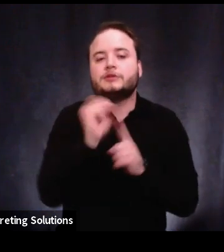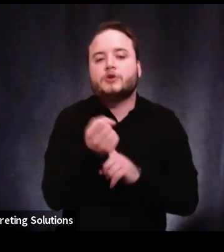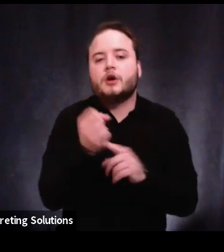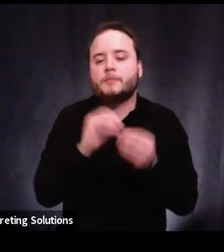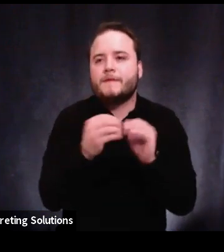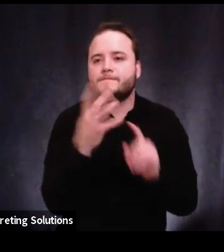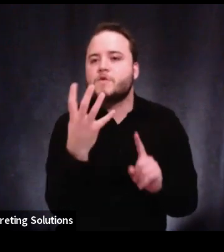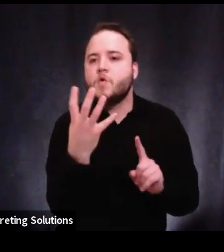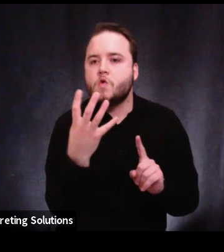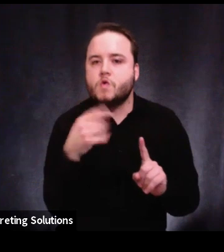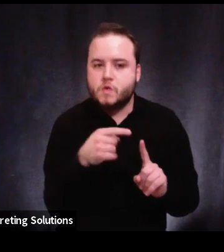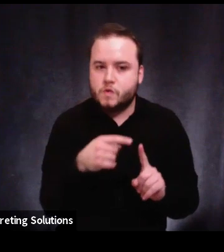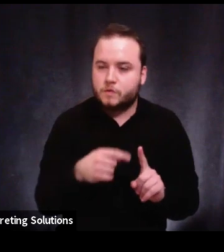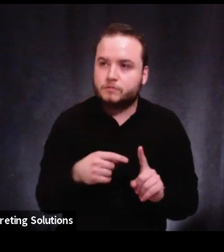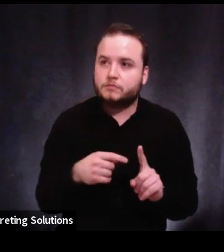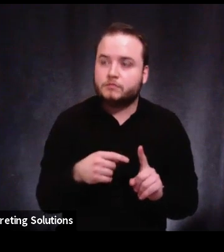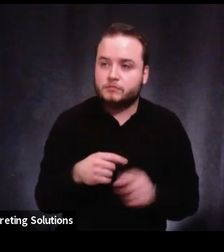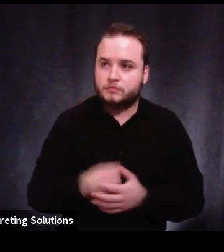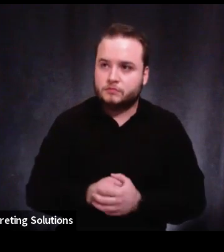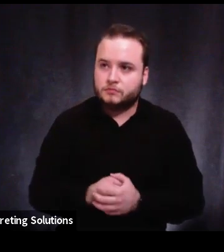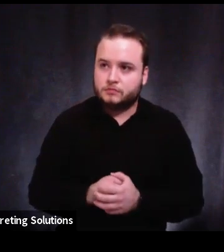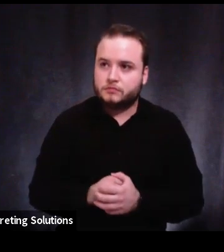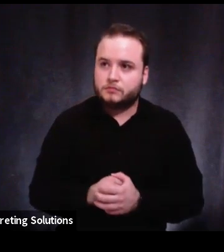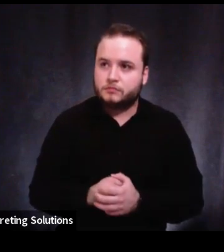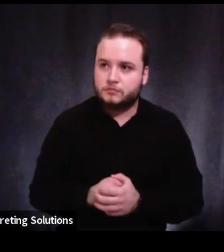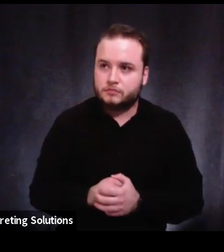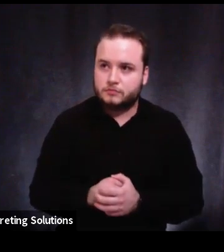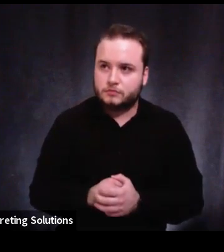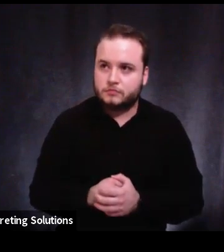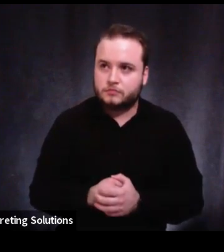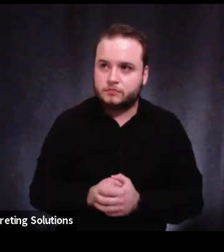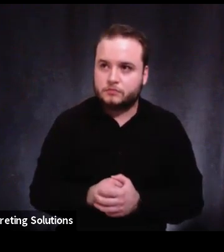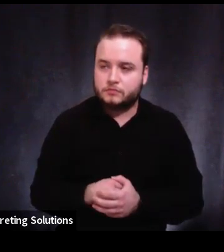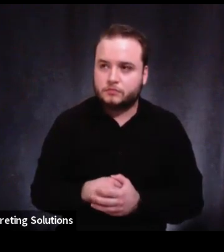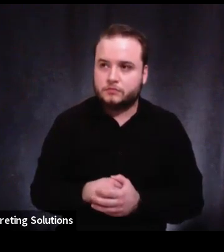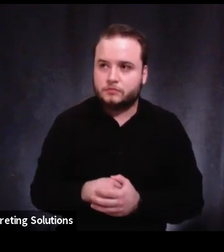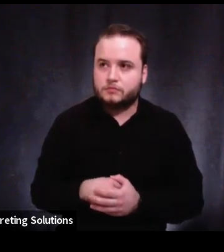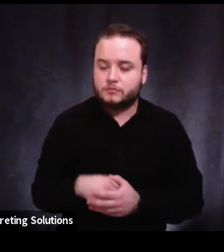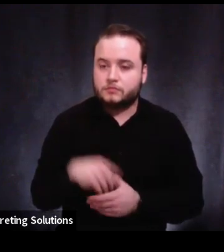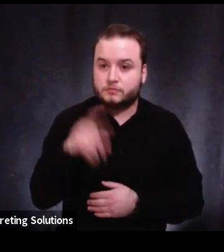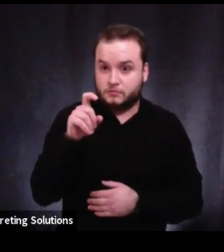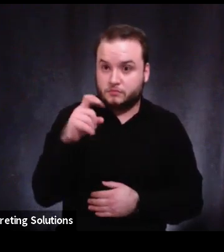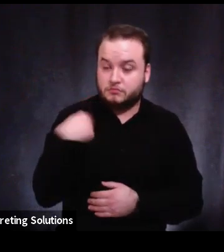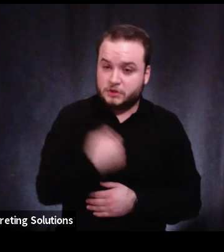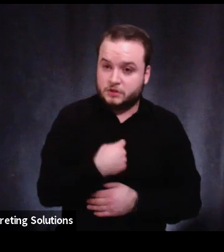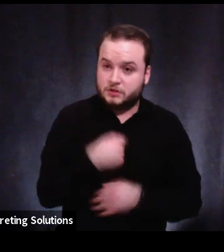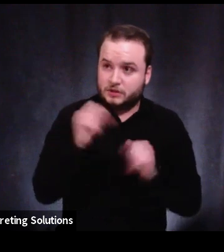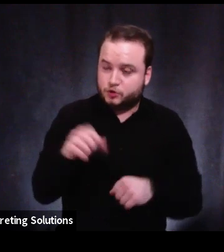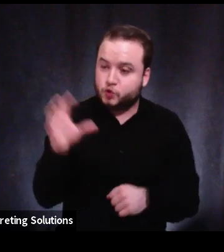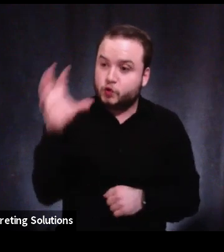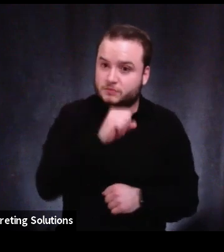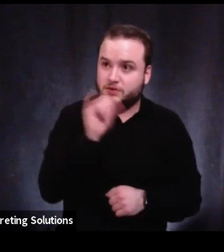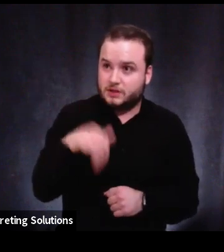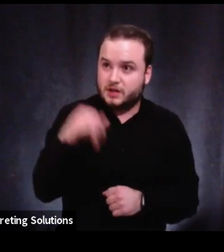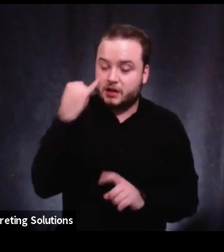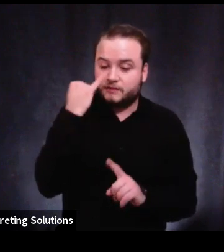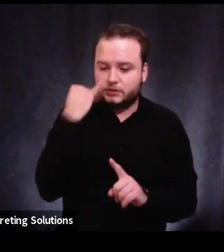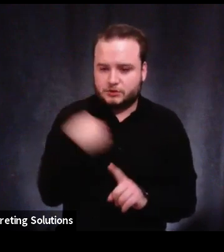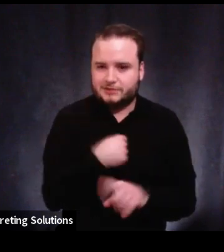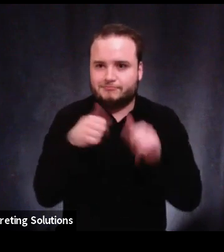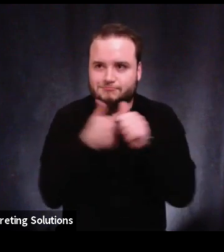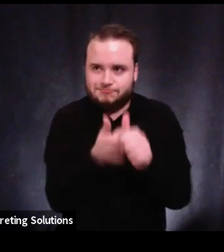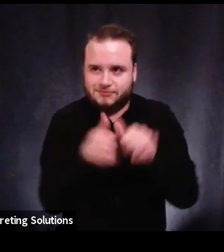reasonable to conclude that if we were to extend the stay-at-home order beyond what's currently enforced